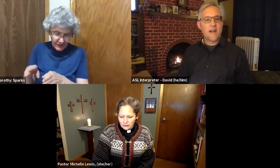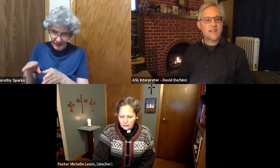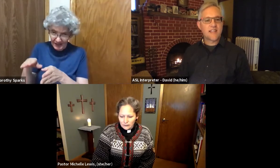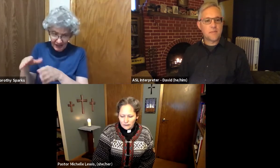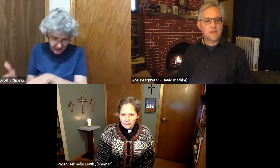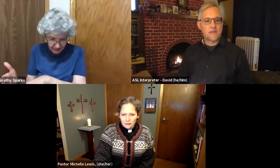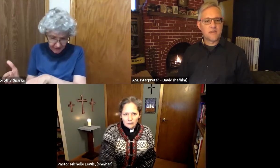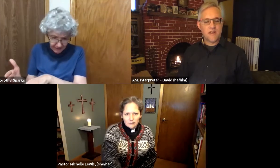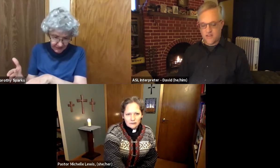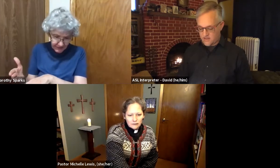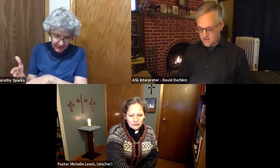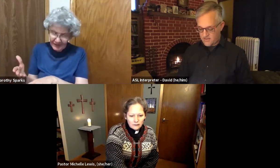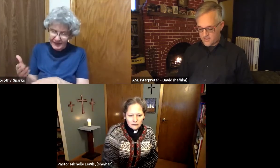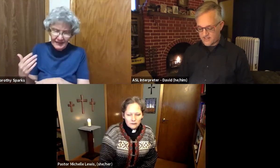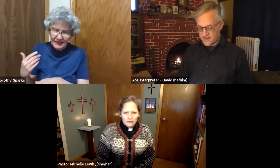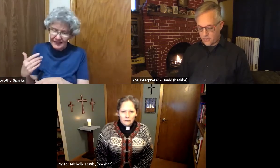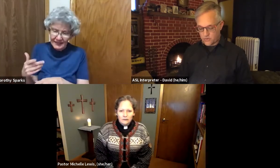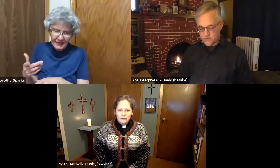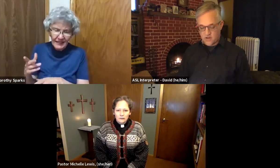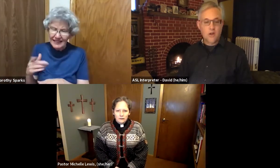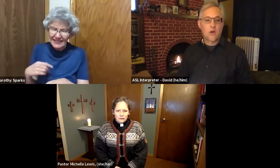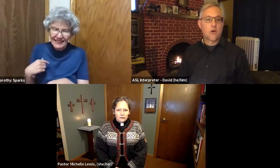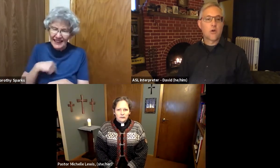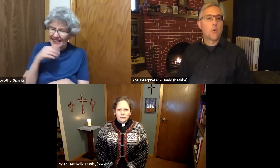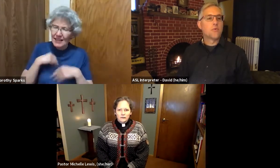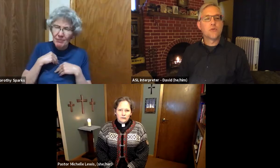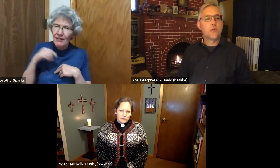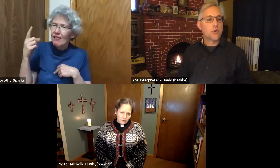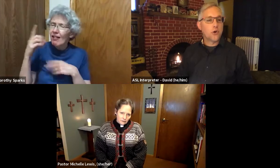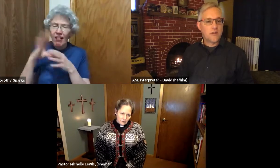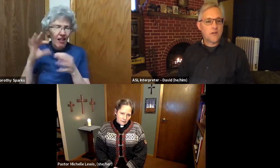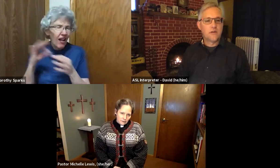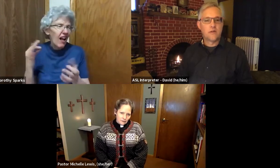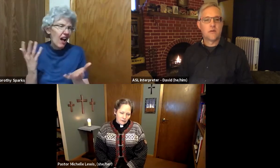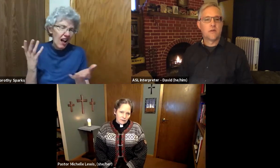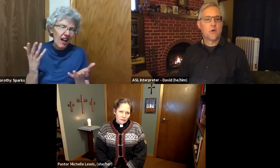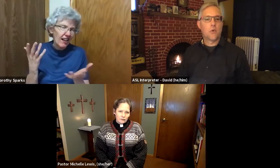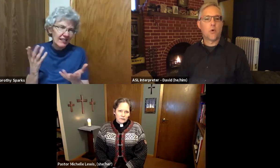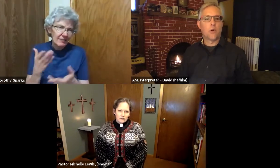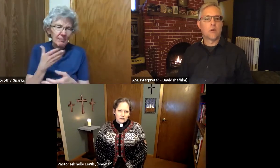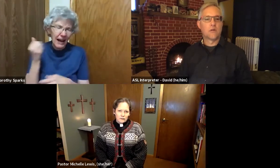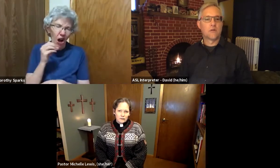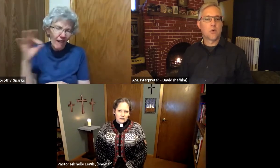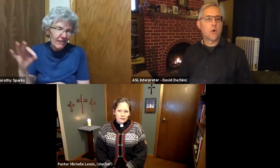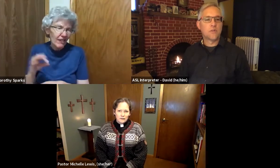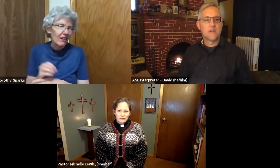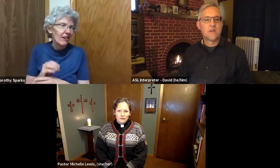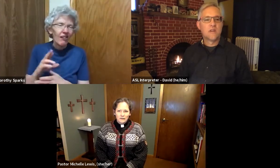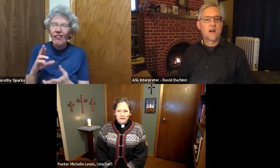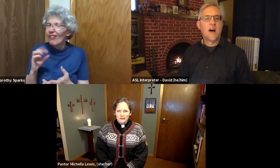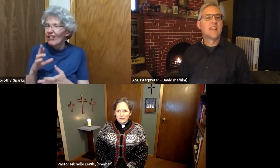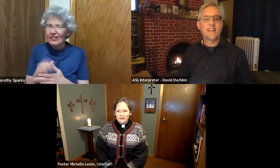And not accept that the death was, quote, good, or,